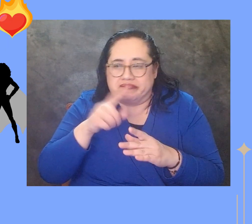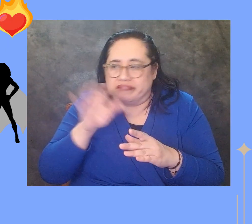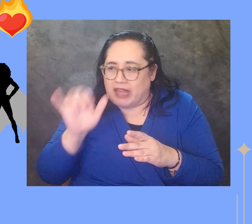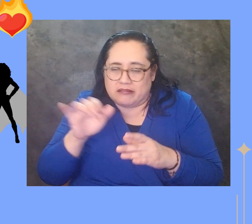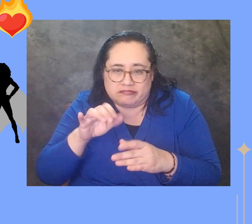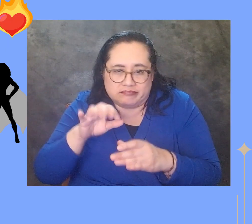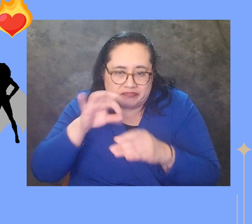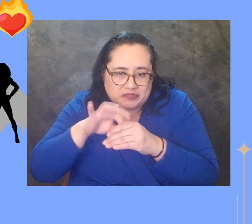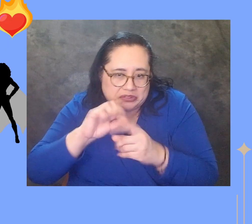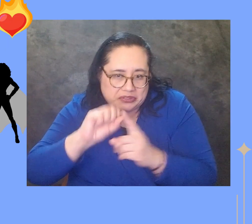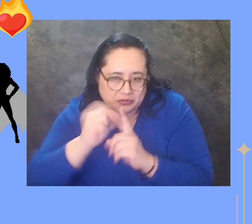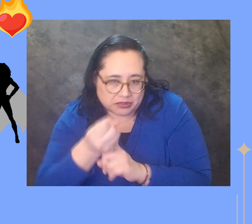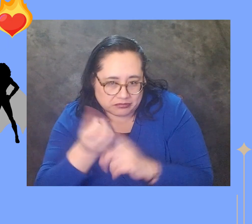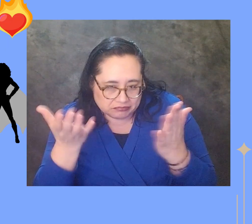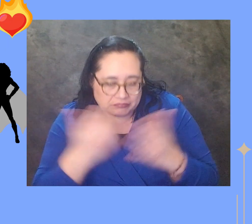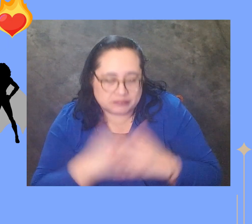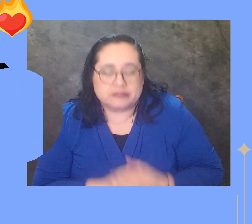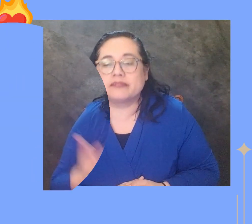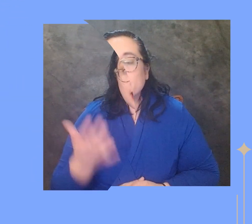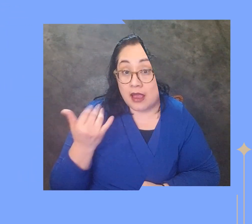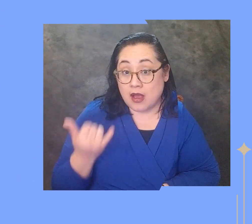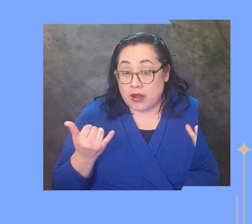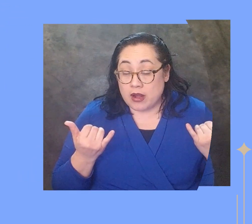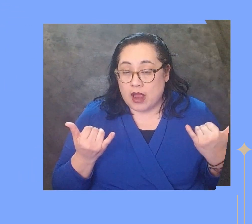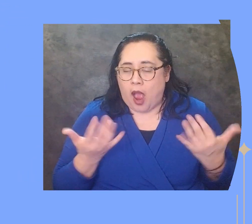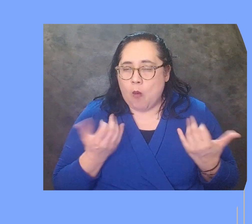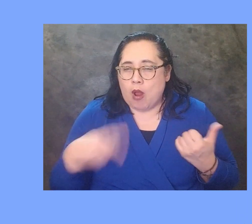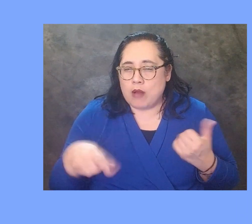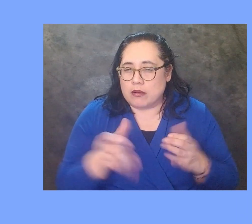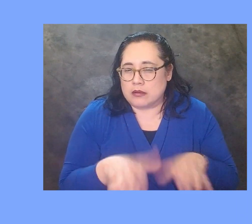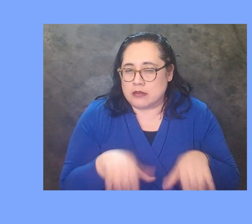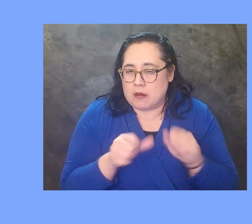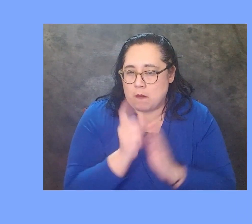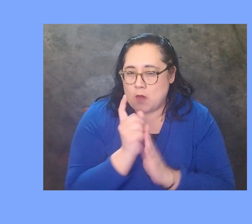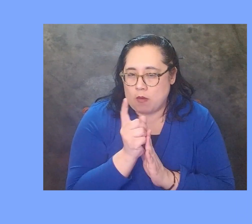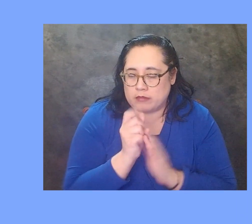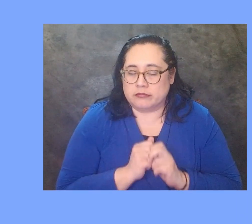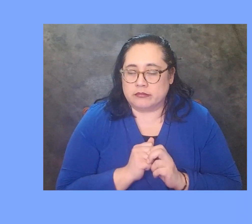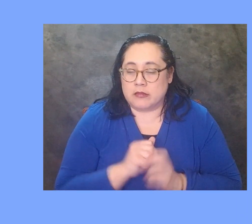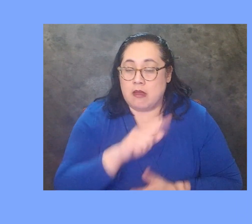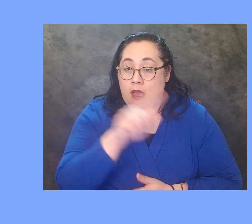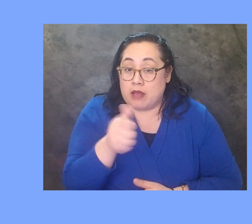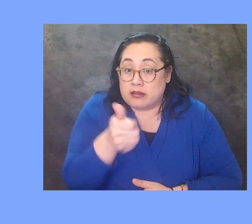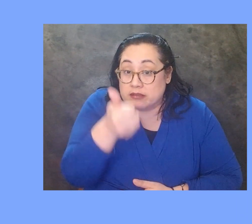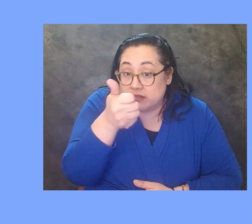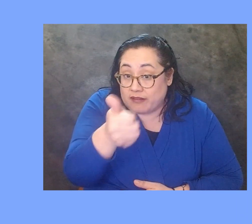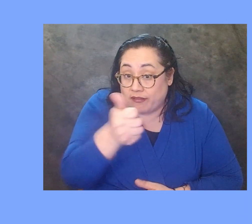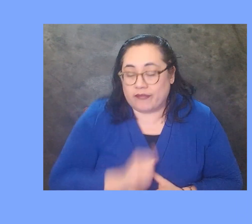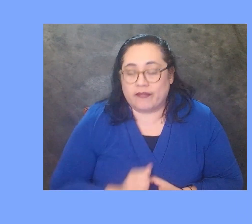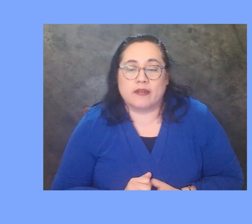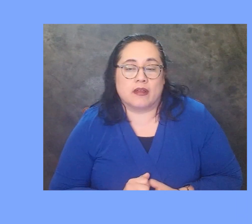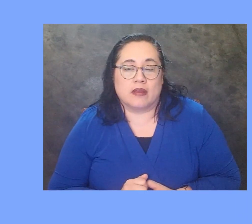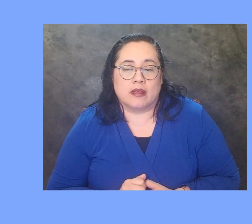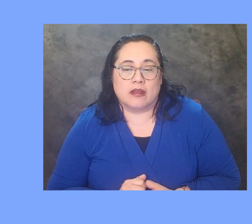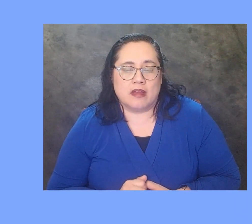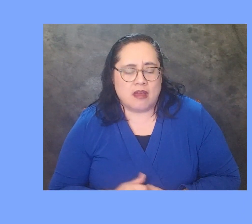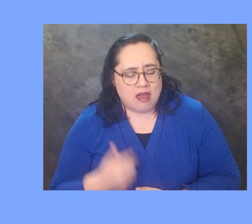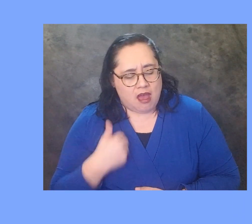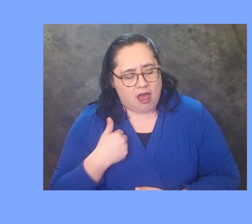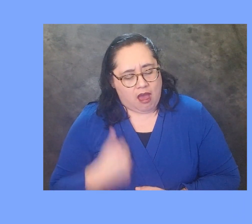campaign against the vote they're taking, whatever the situation might be? Now, I want you to take a moment to ask